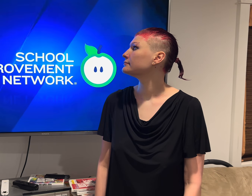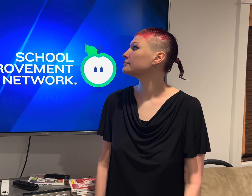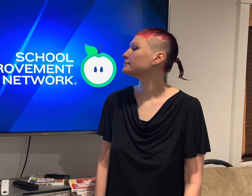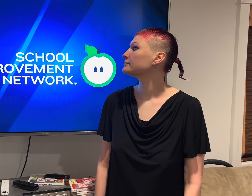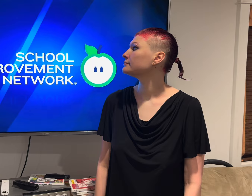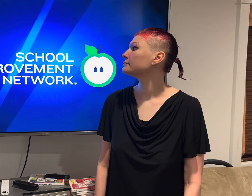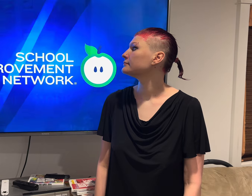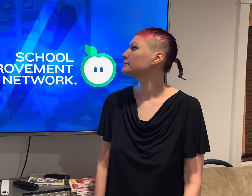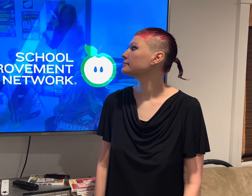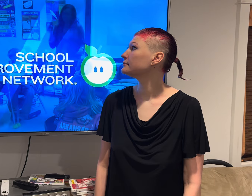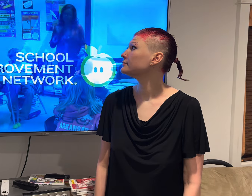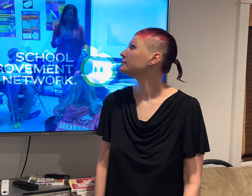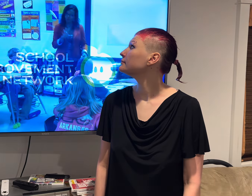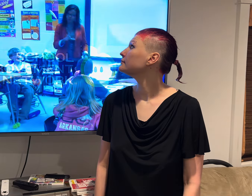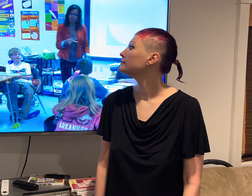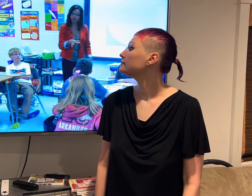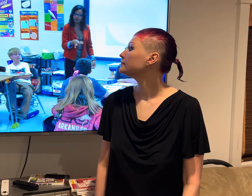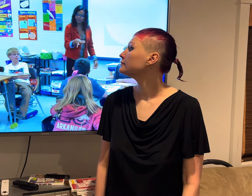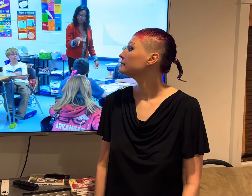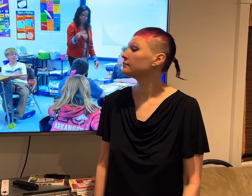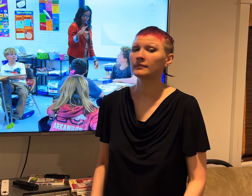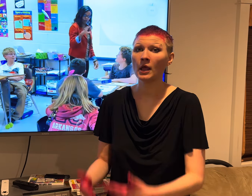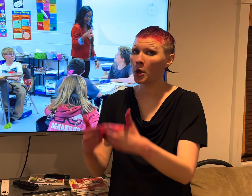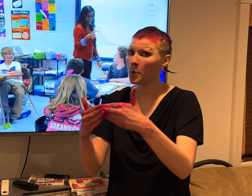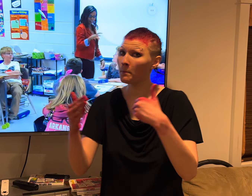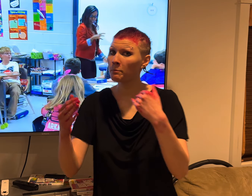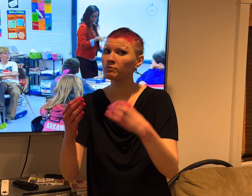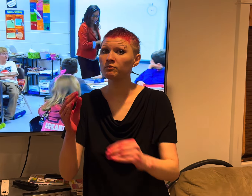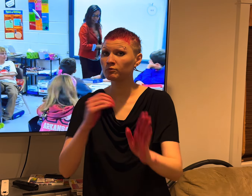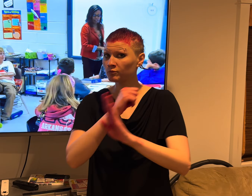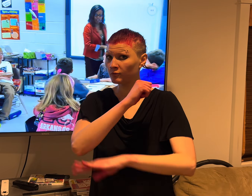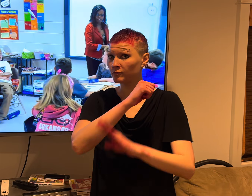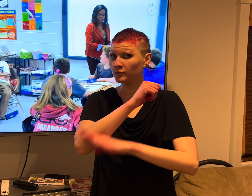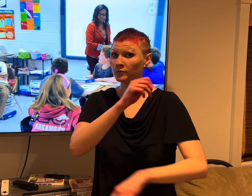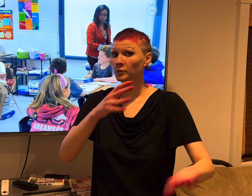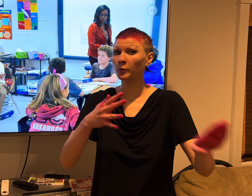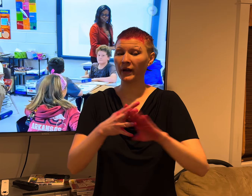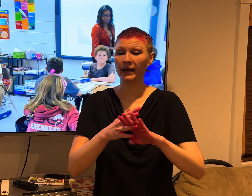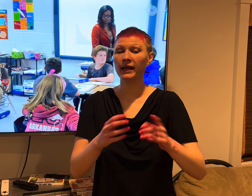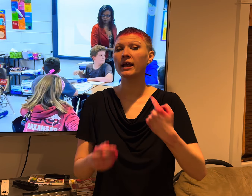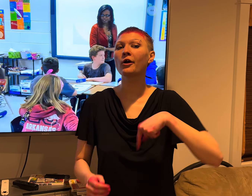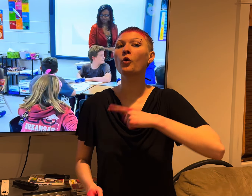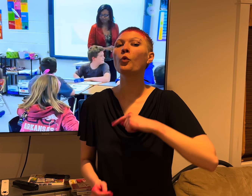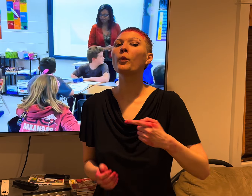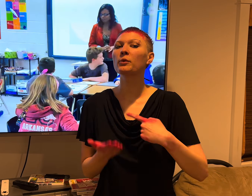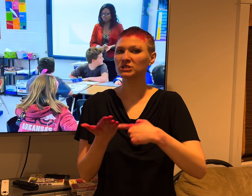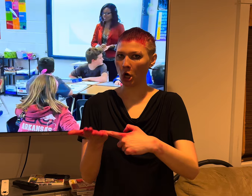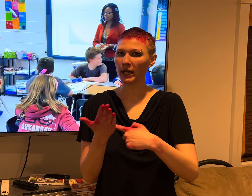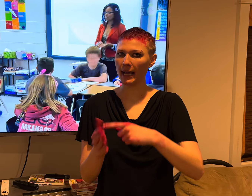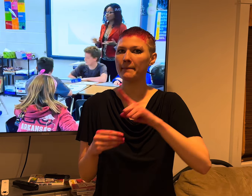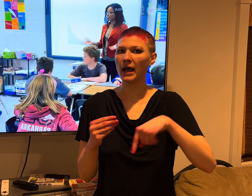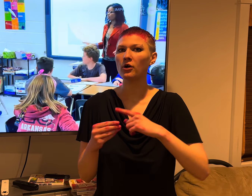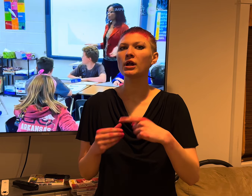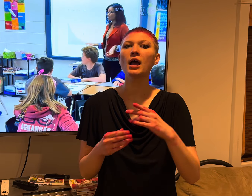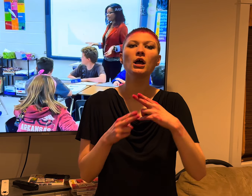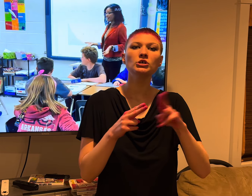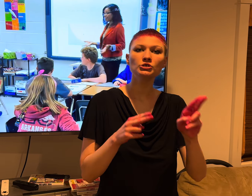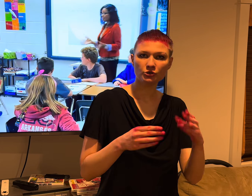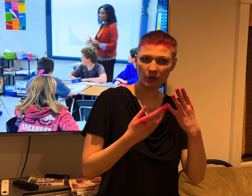Okay. Before fall break, we were talking about a short story that was entitled All Summer in a Day. Do you